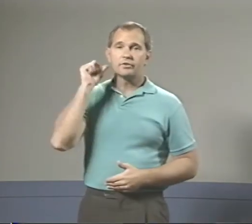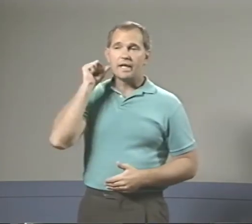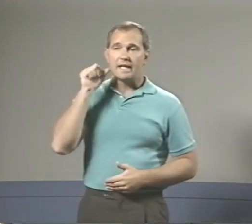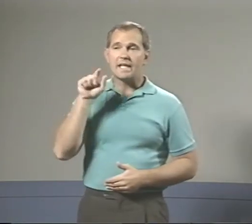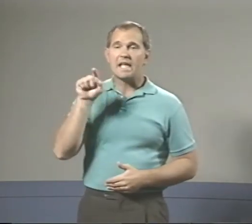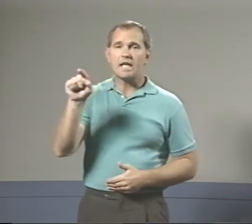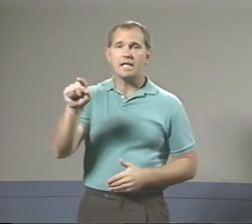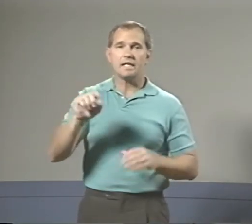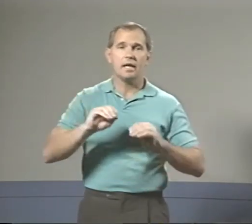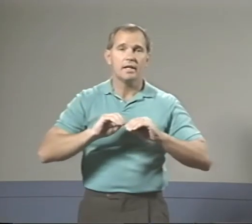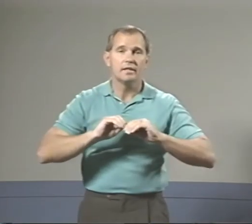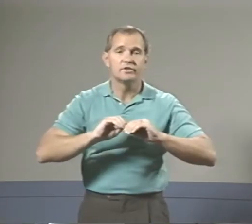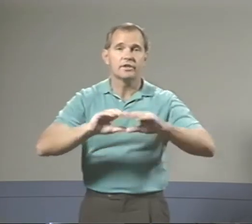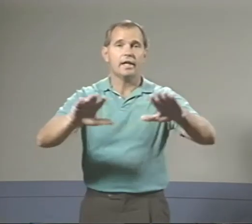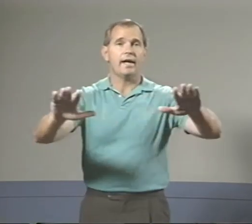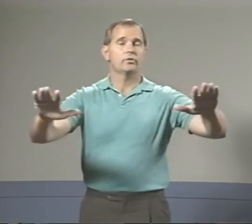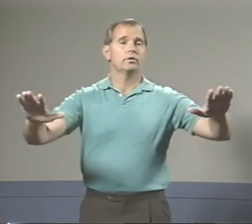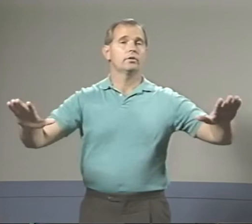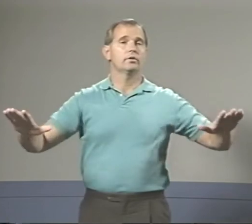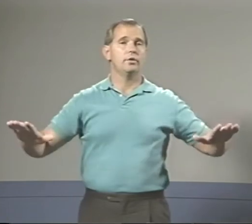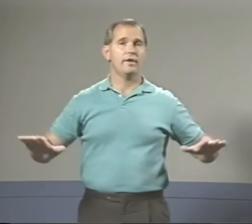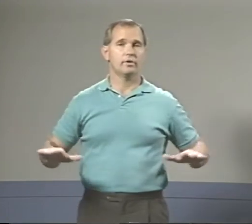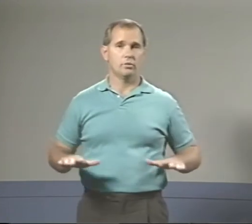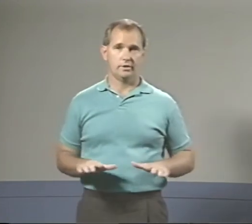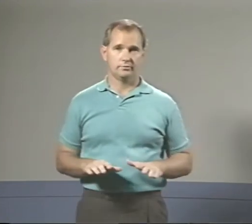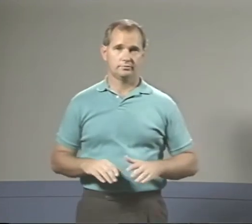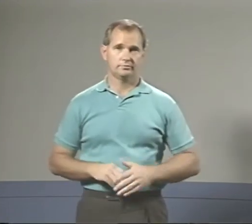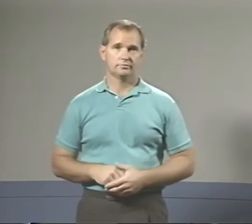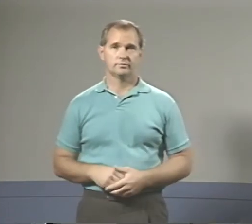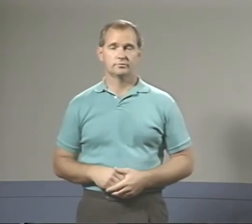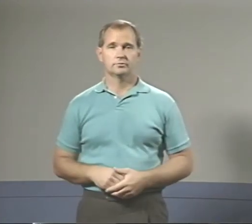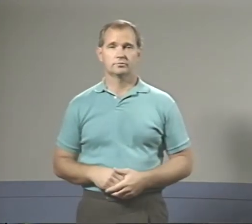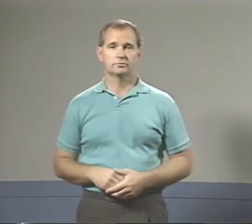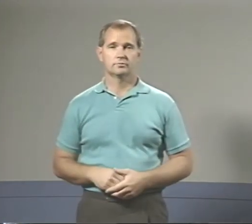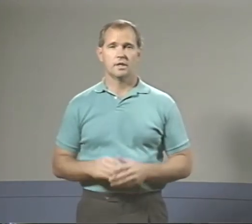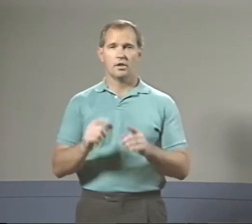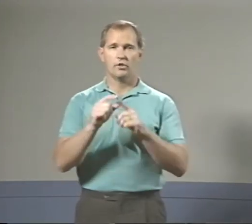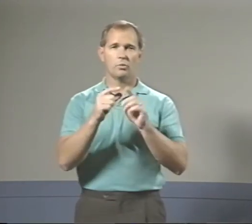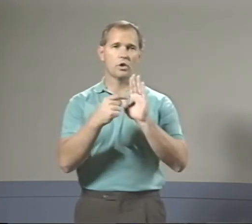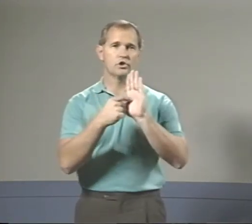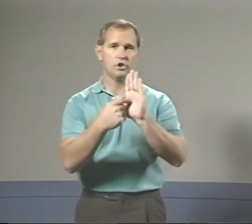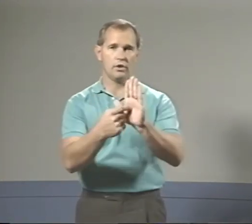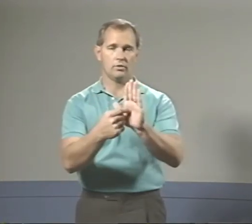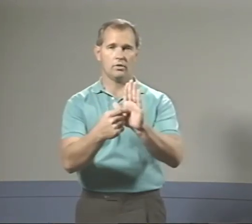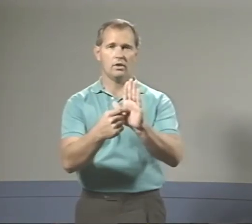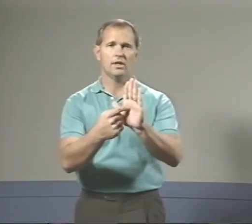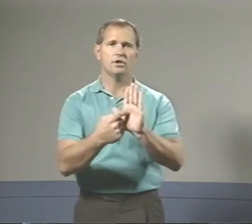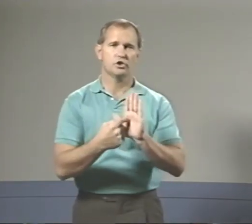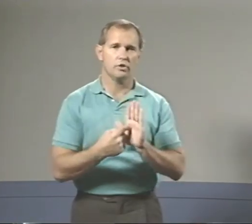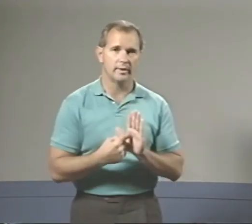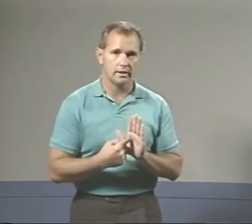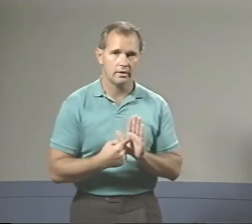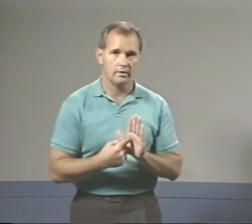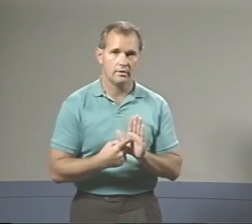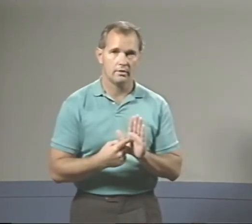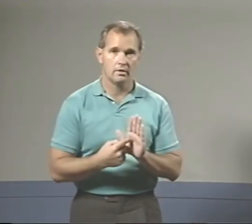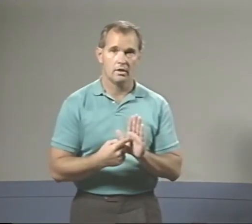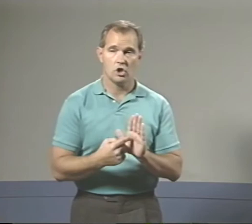Yesterday, he sent it out to everyone. The word show. Show me,